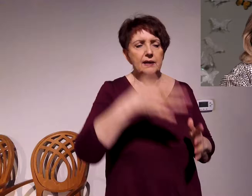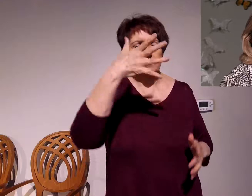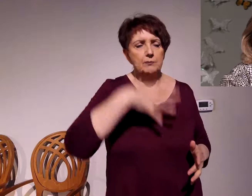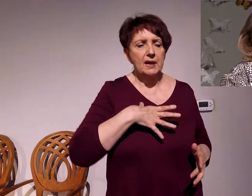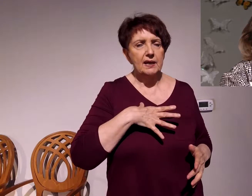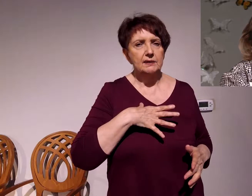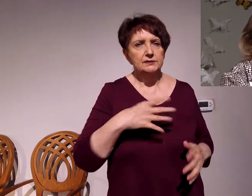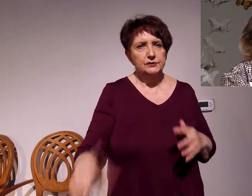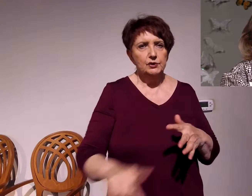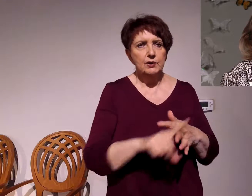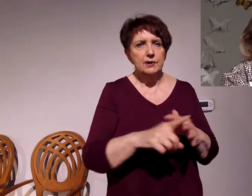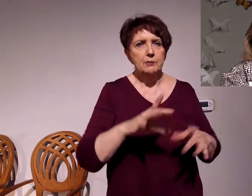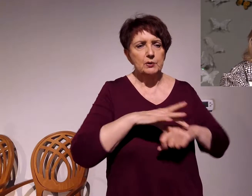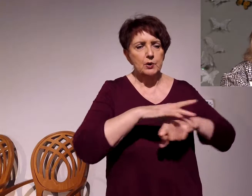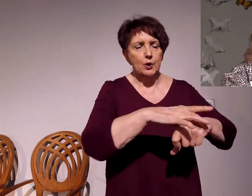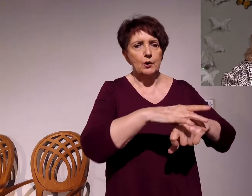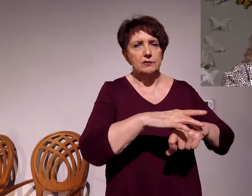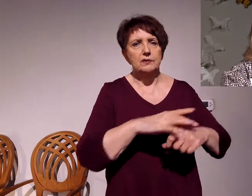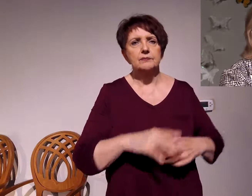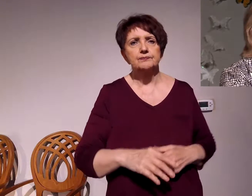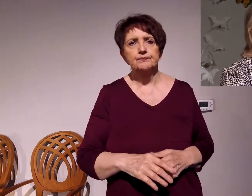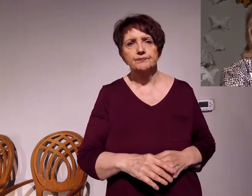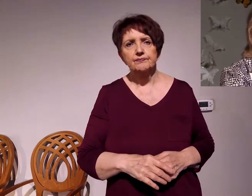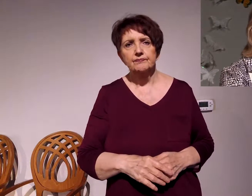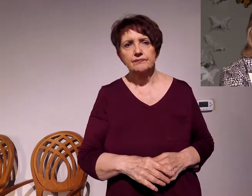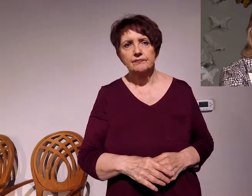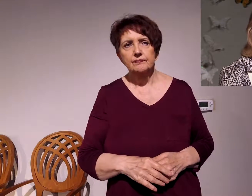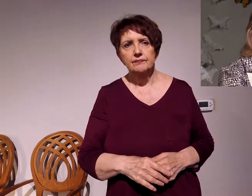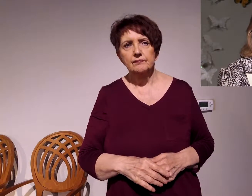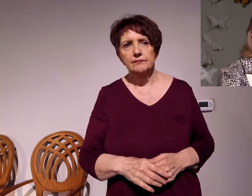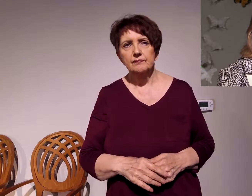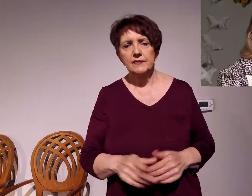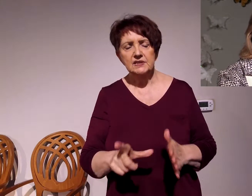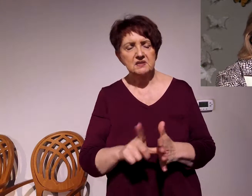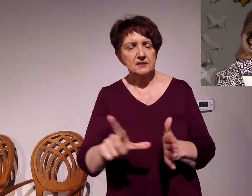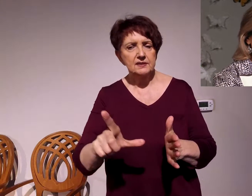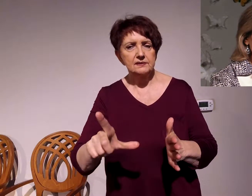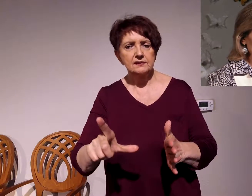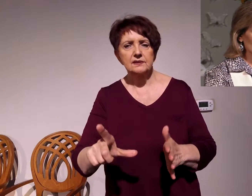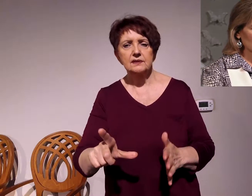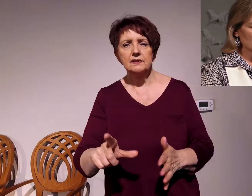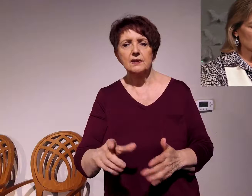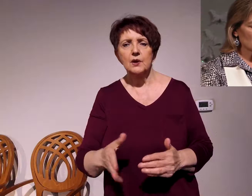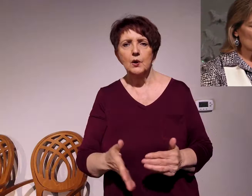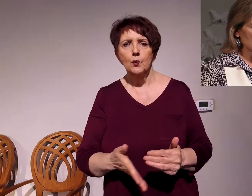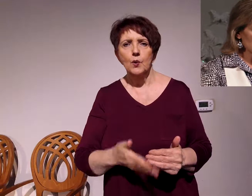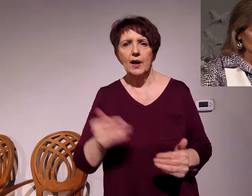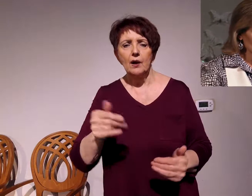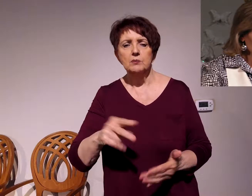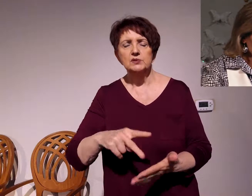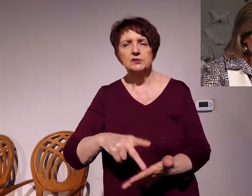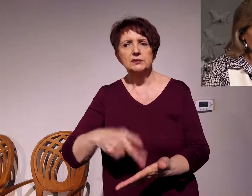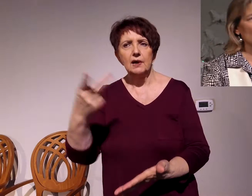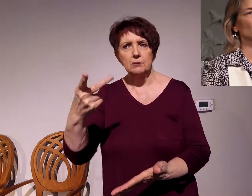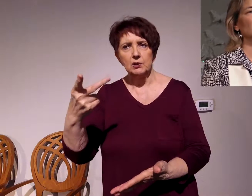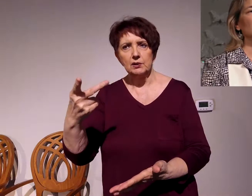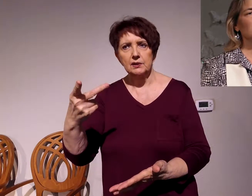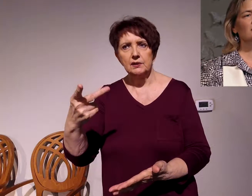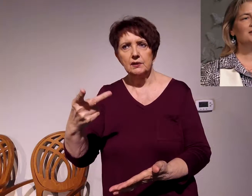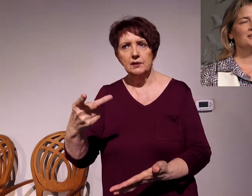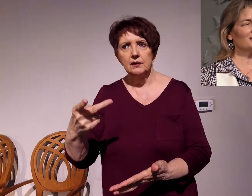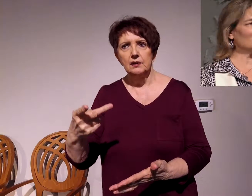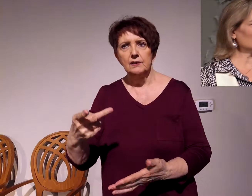human evolution combined. In a blink of an eye, we nearly